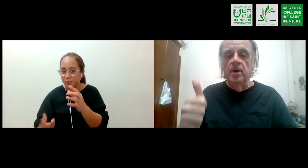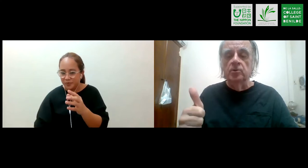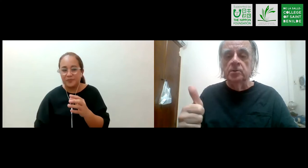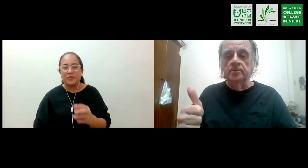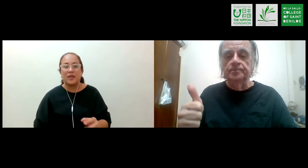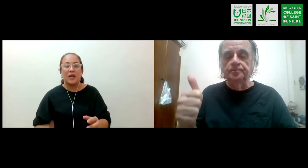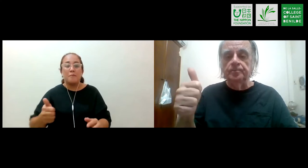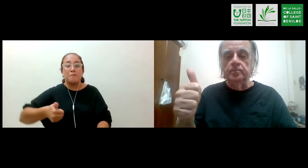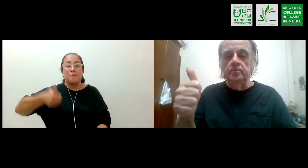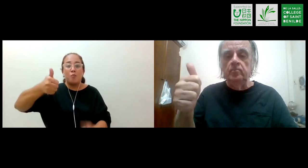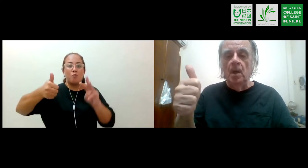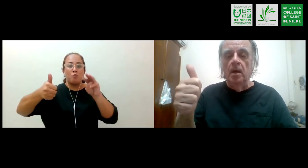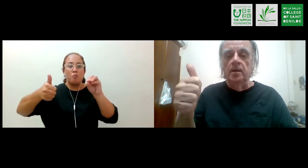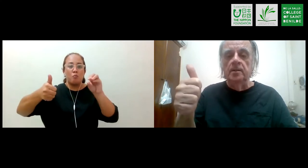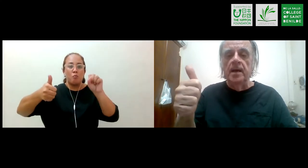example, most